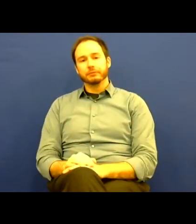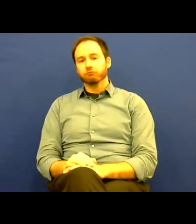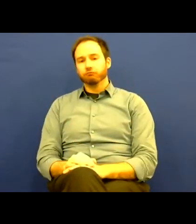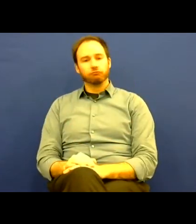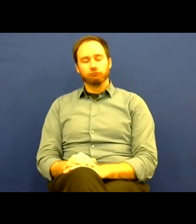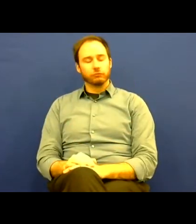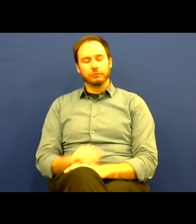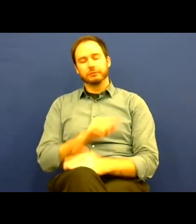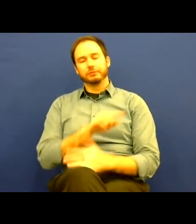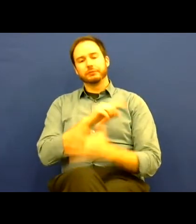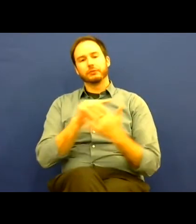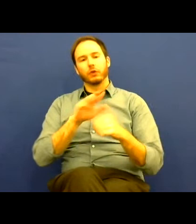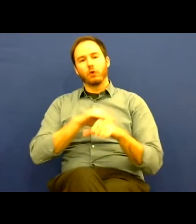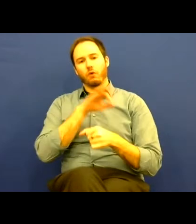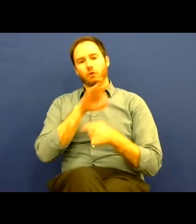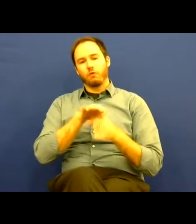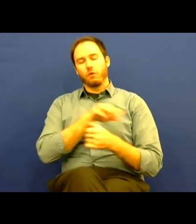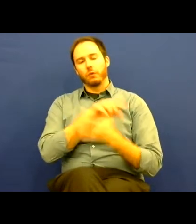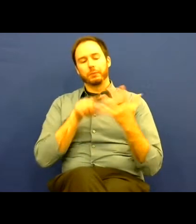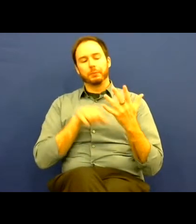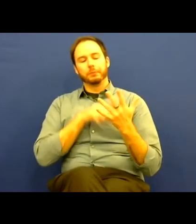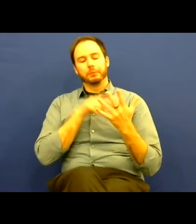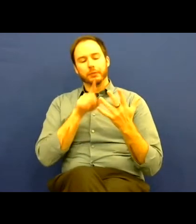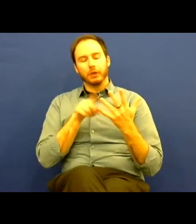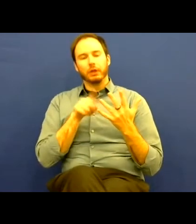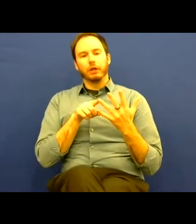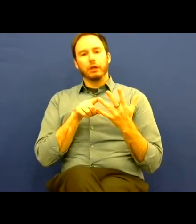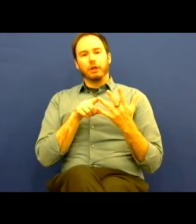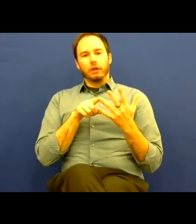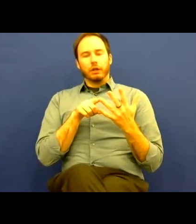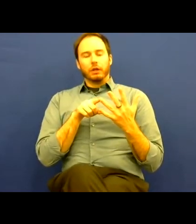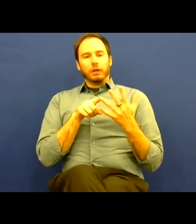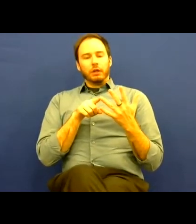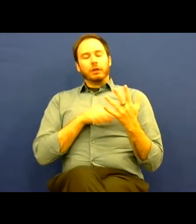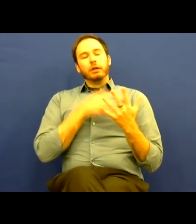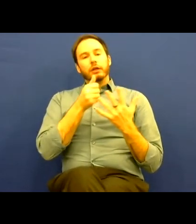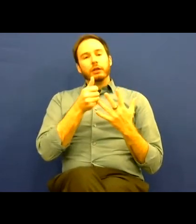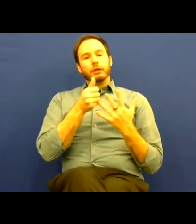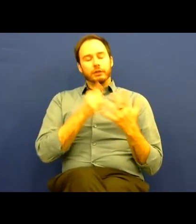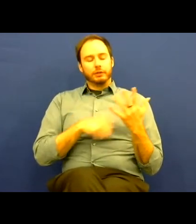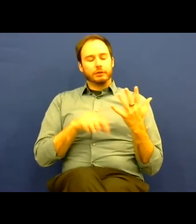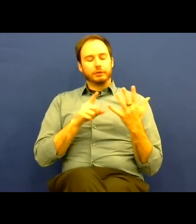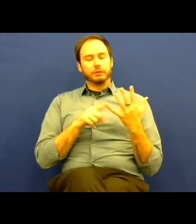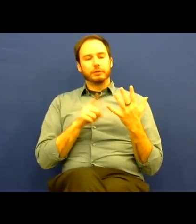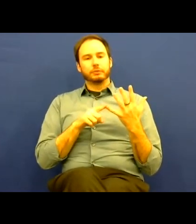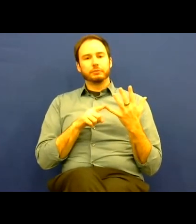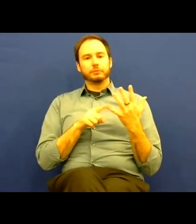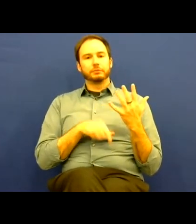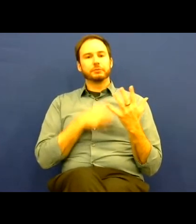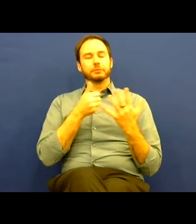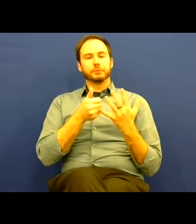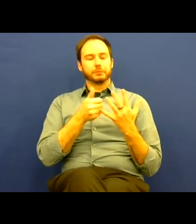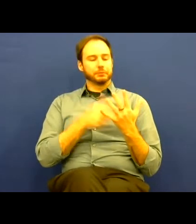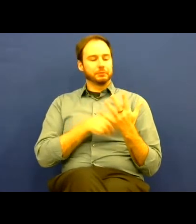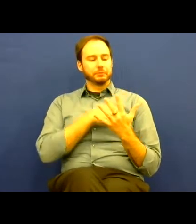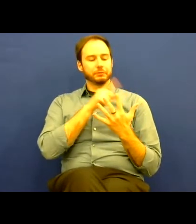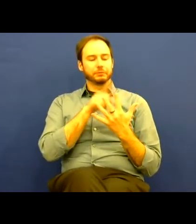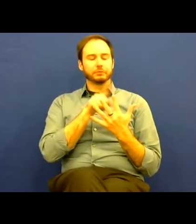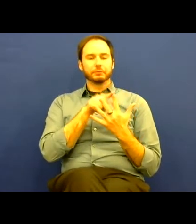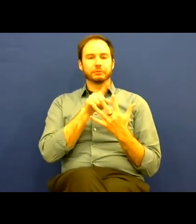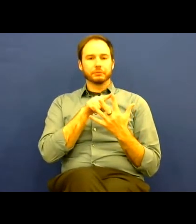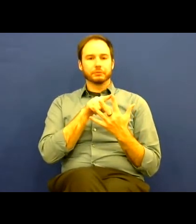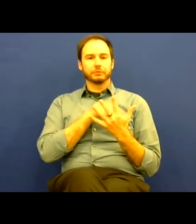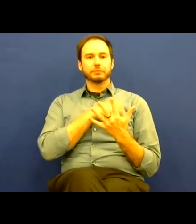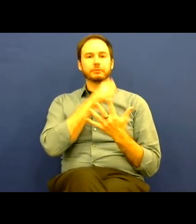Hearing none, please call the roll. Councilmember Safranik, Aye. Councilmember Bolsner. Aye.